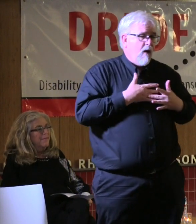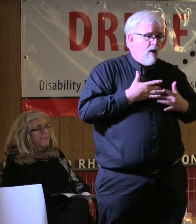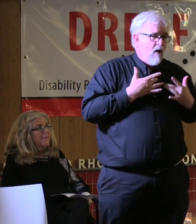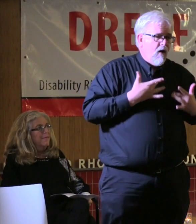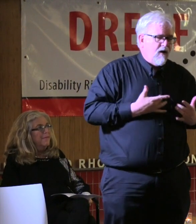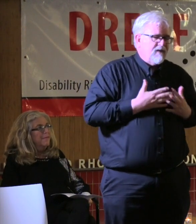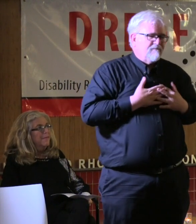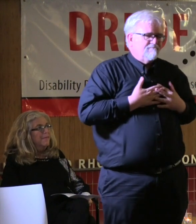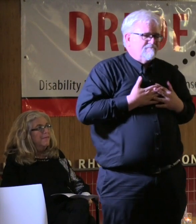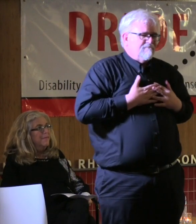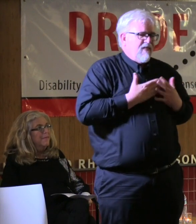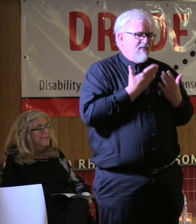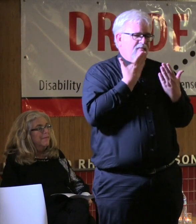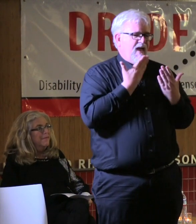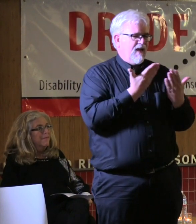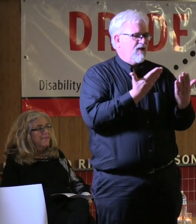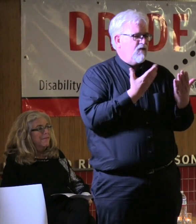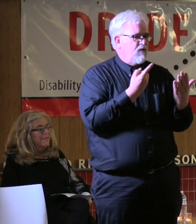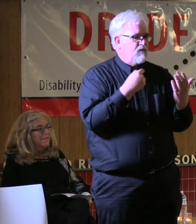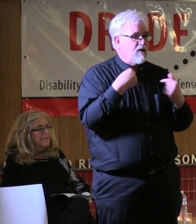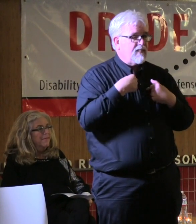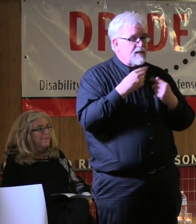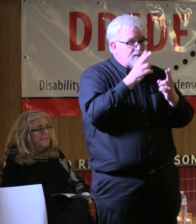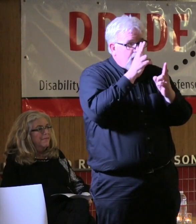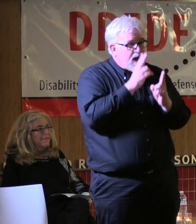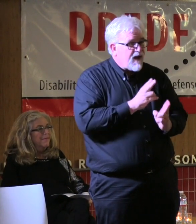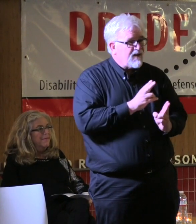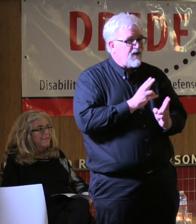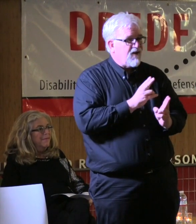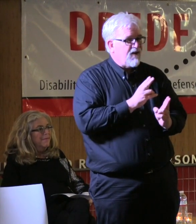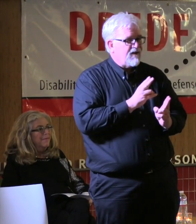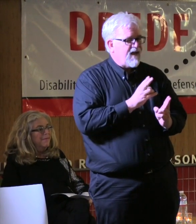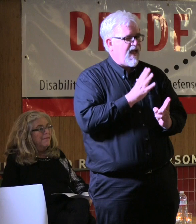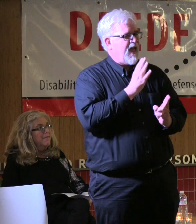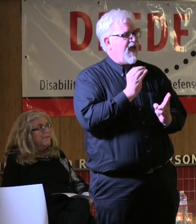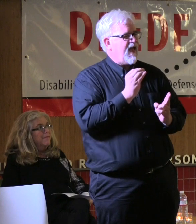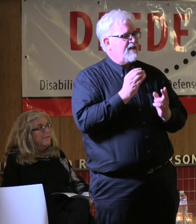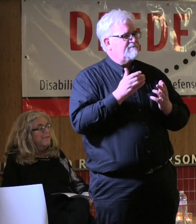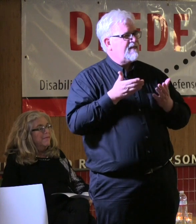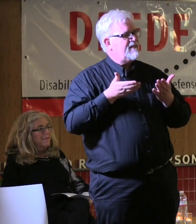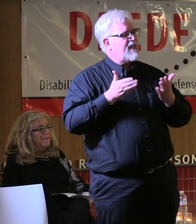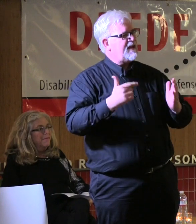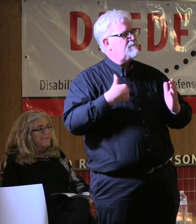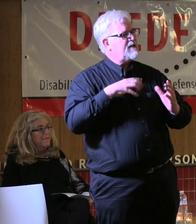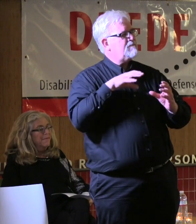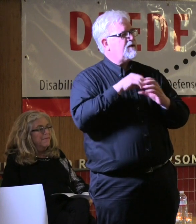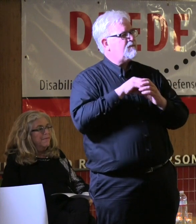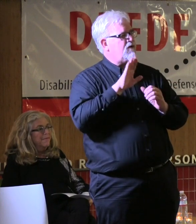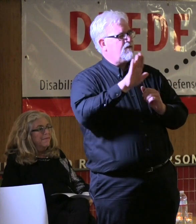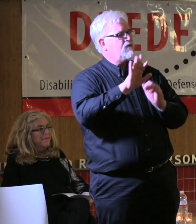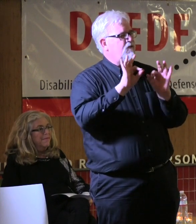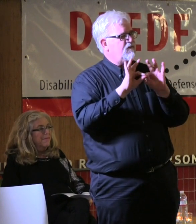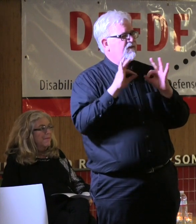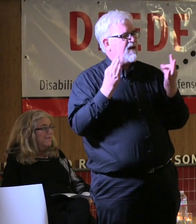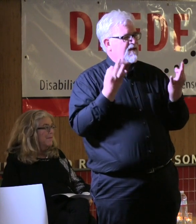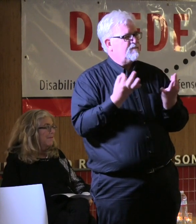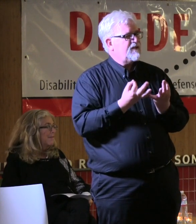you for this honor and for letting me be a part of your family.